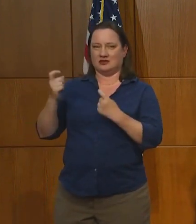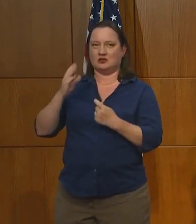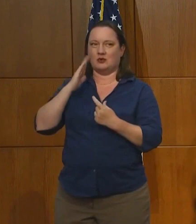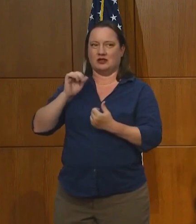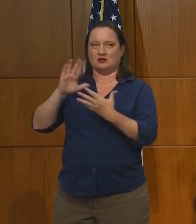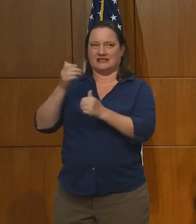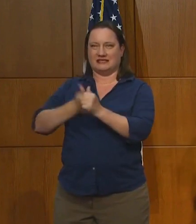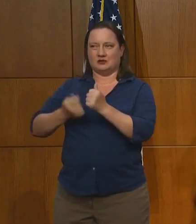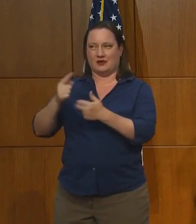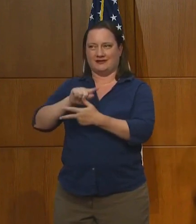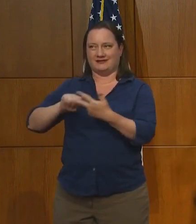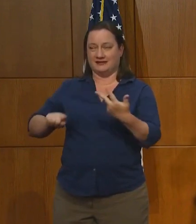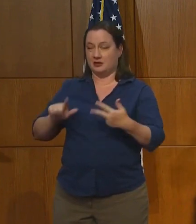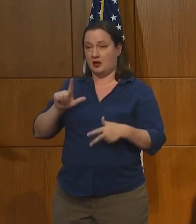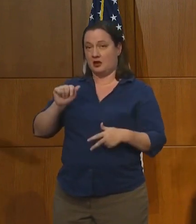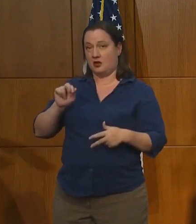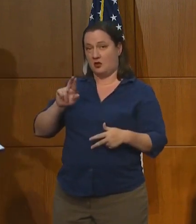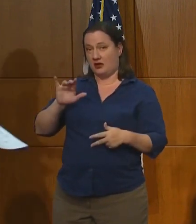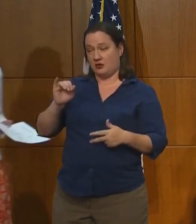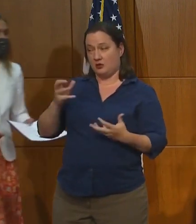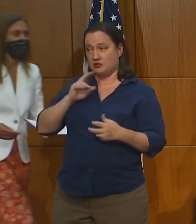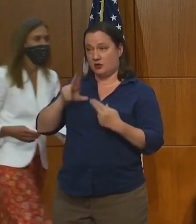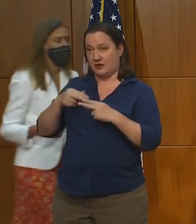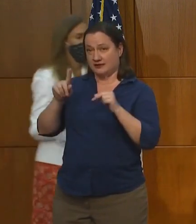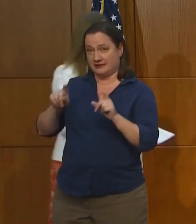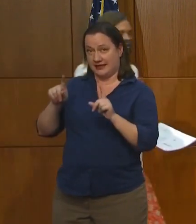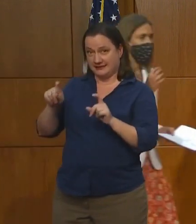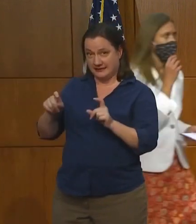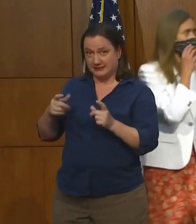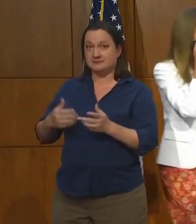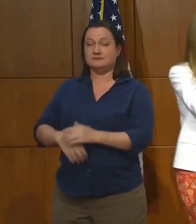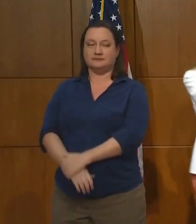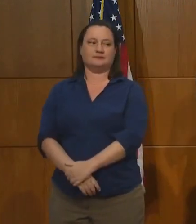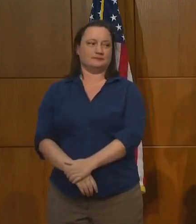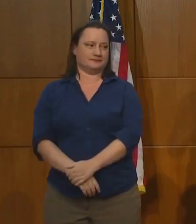Laura, you want to talk about the testing, and then Meg?